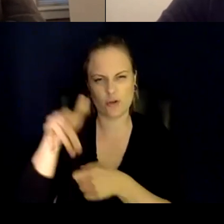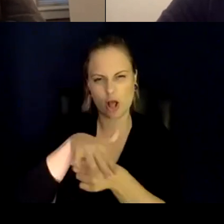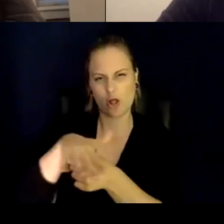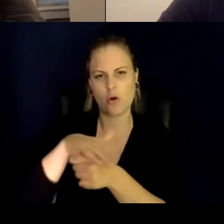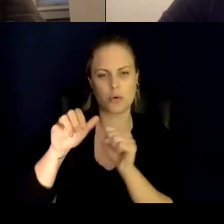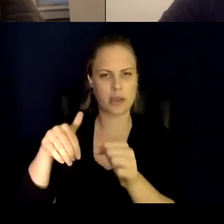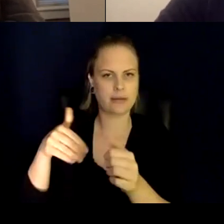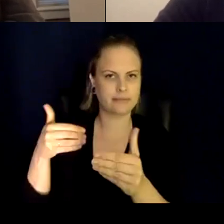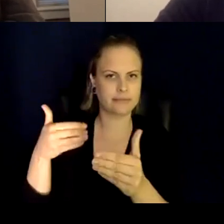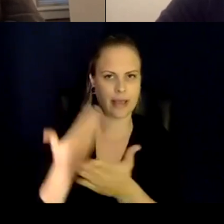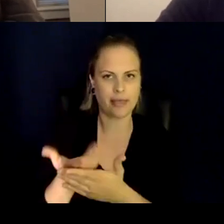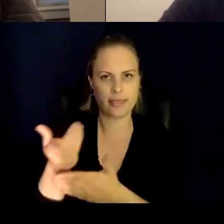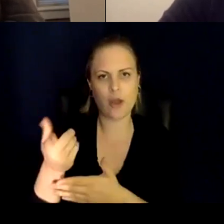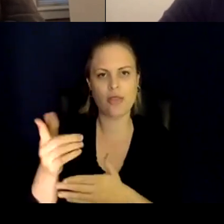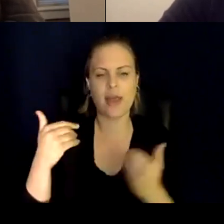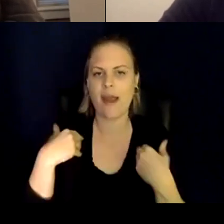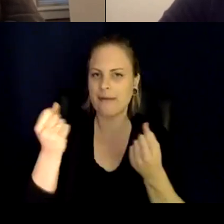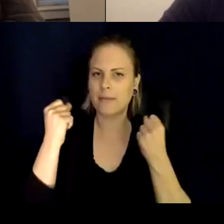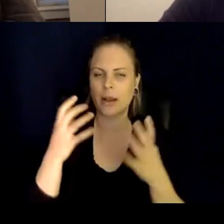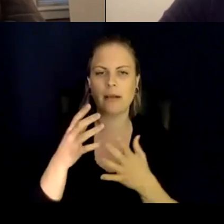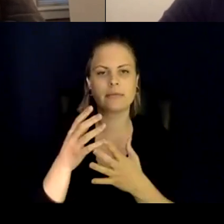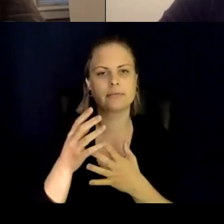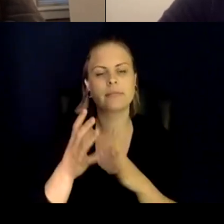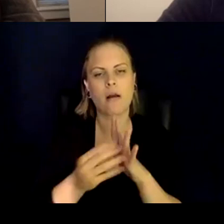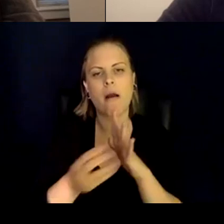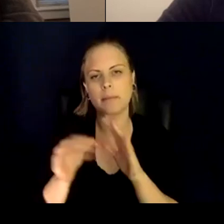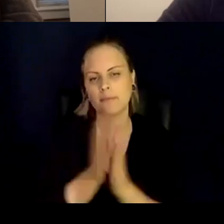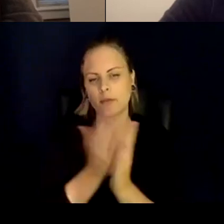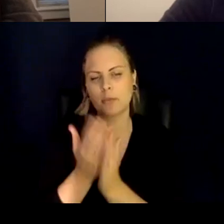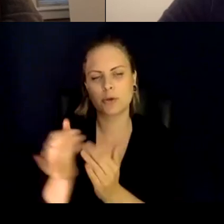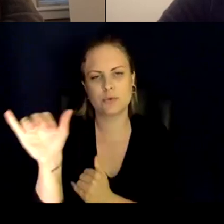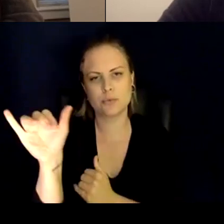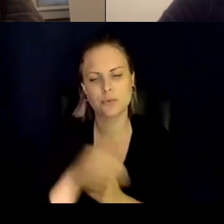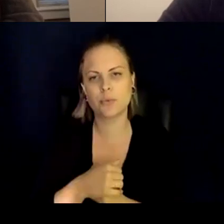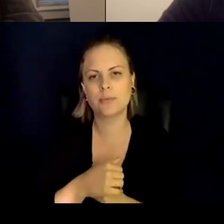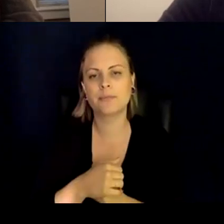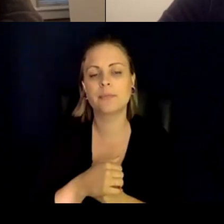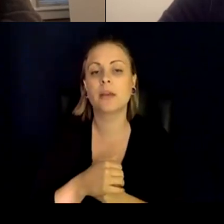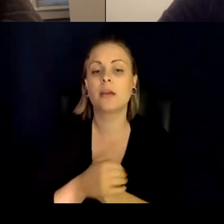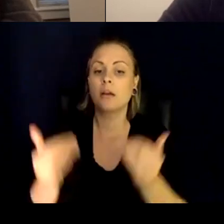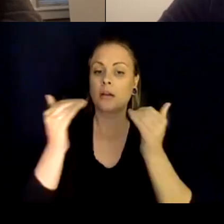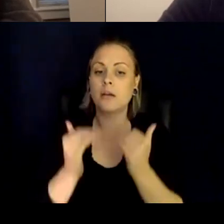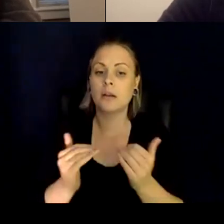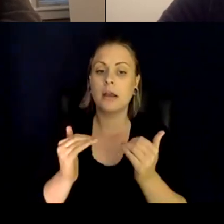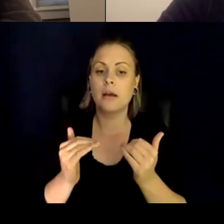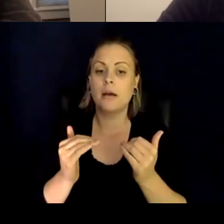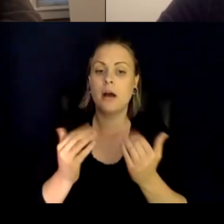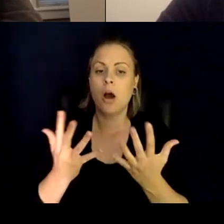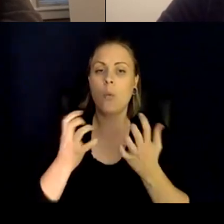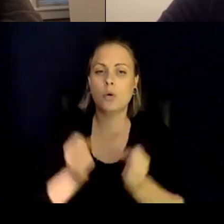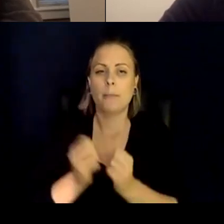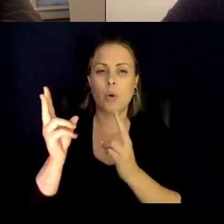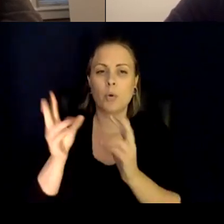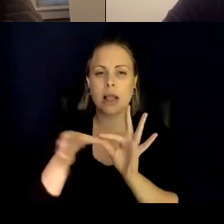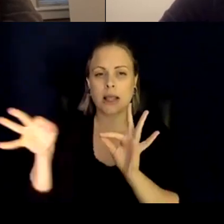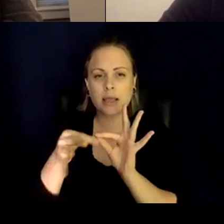to get there. They have several copies as well. Next, I'd like to put up a link